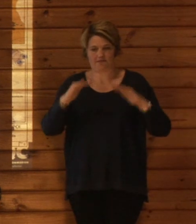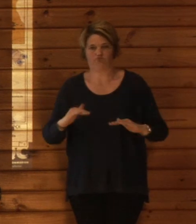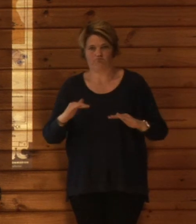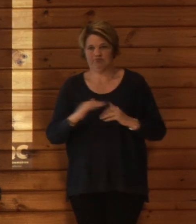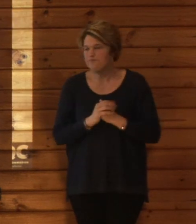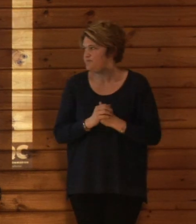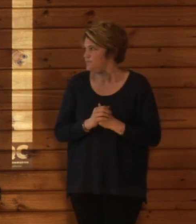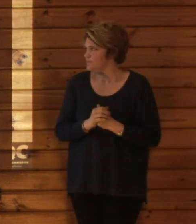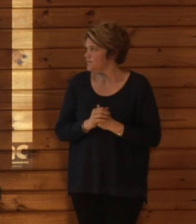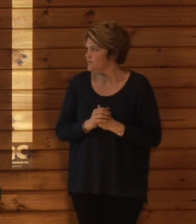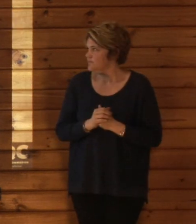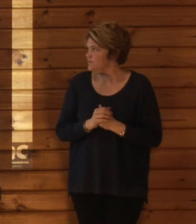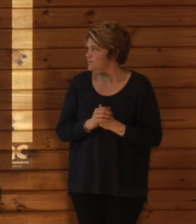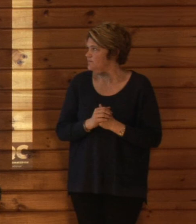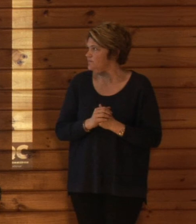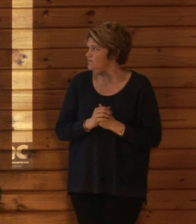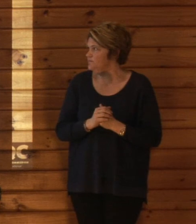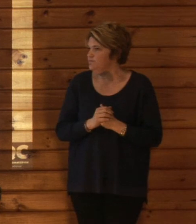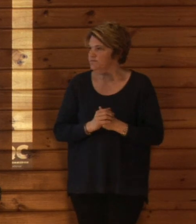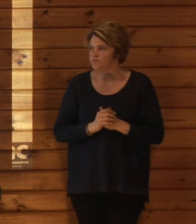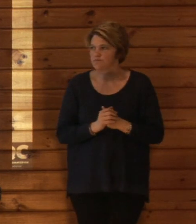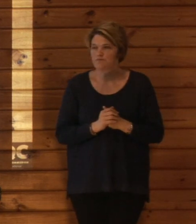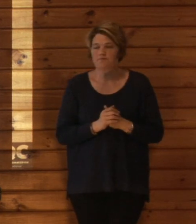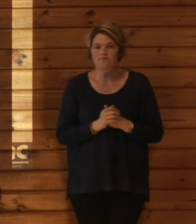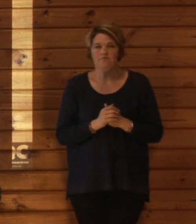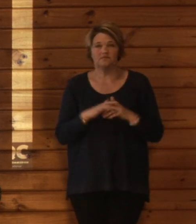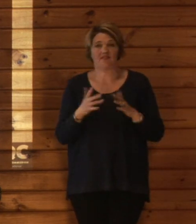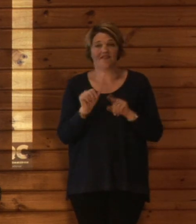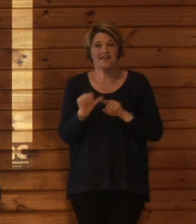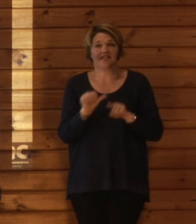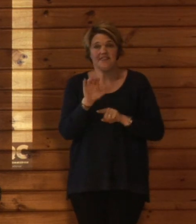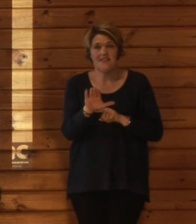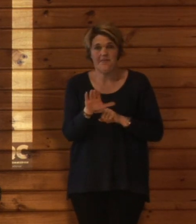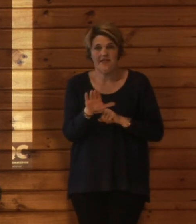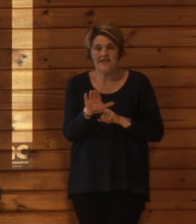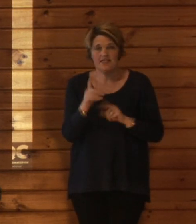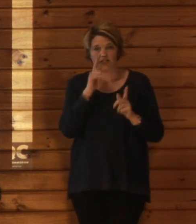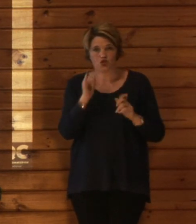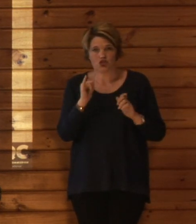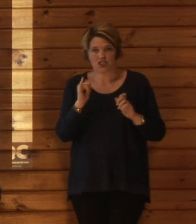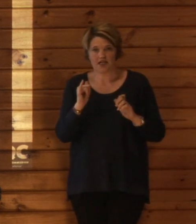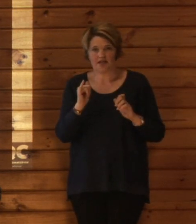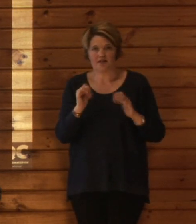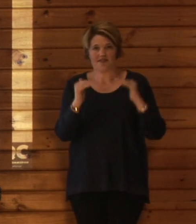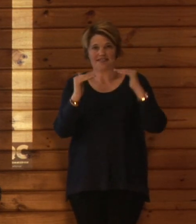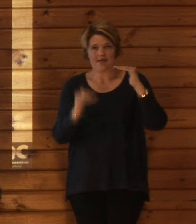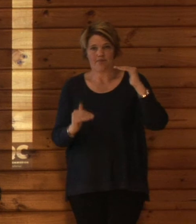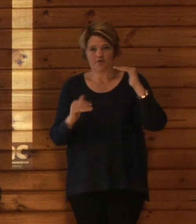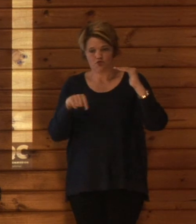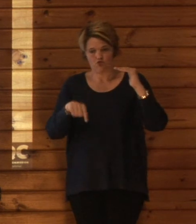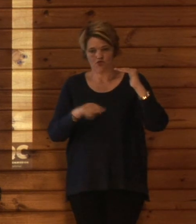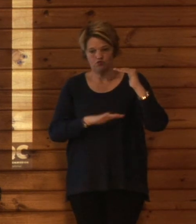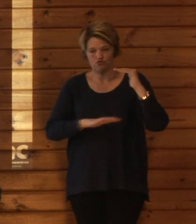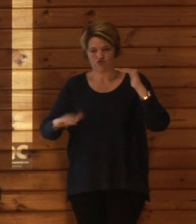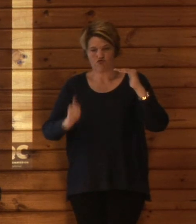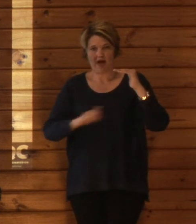to check the depth to groundwater. So across most of eastern Christchurch, the groundwater is around